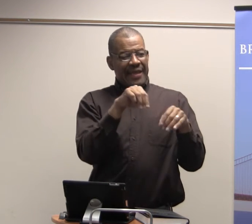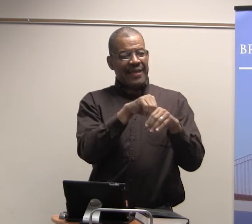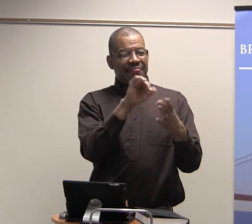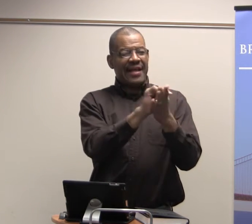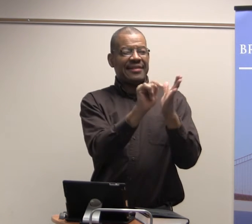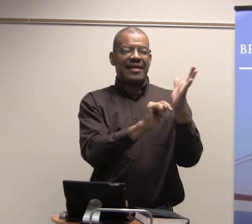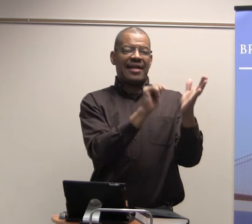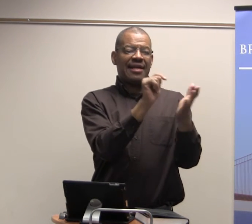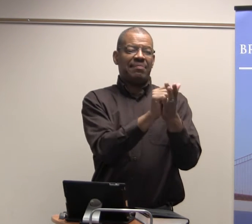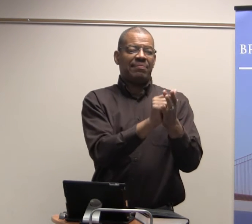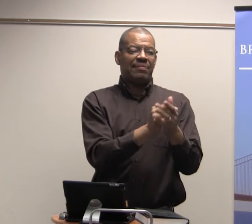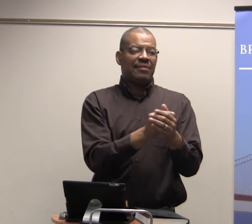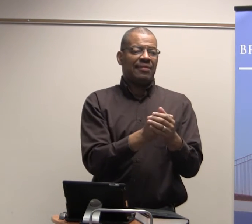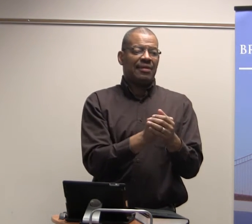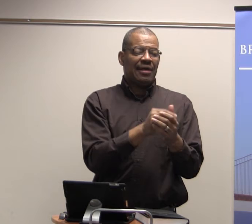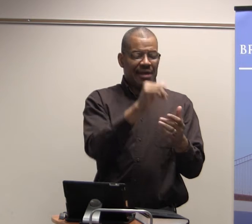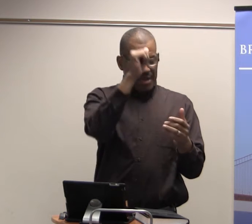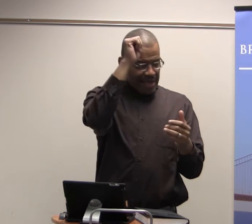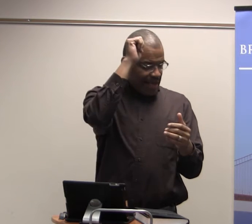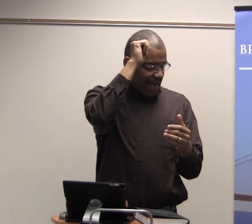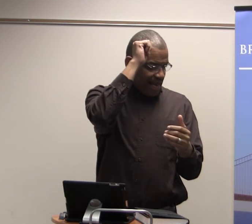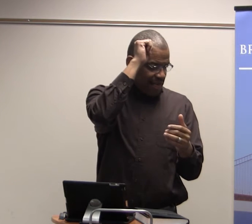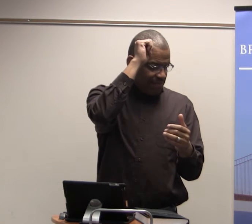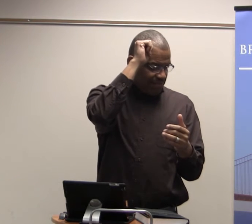In that time, and it